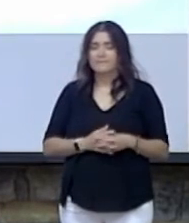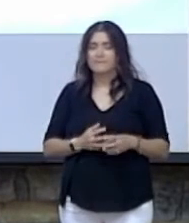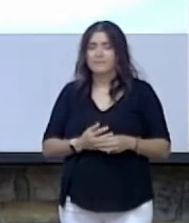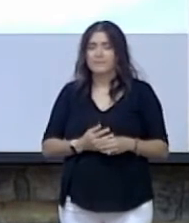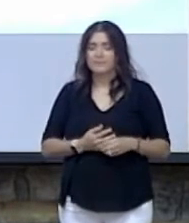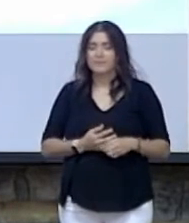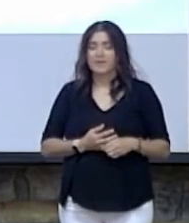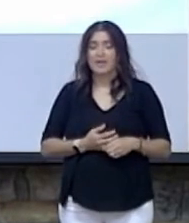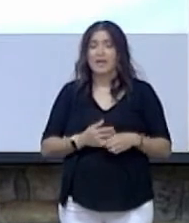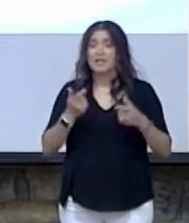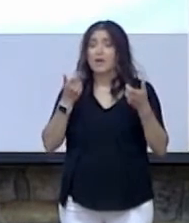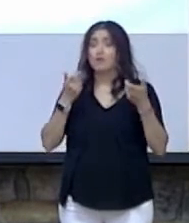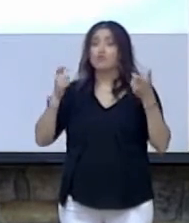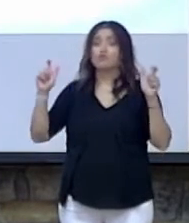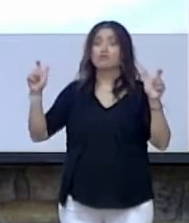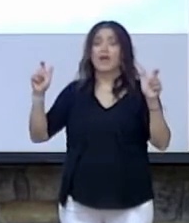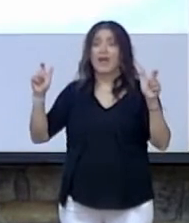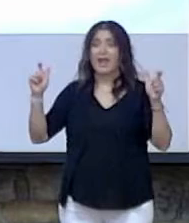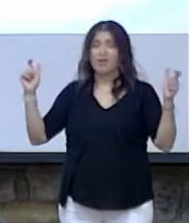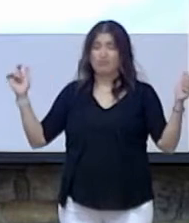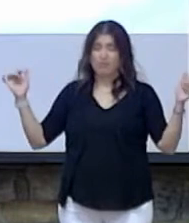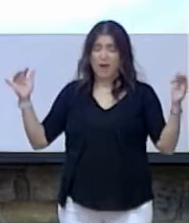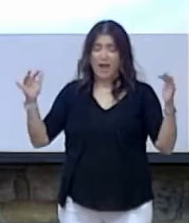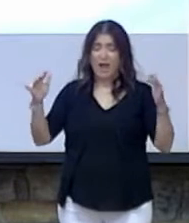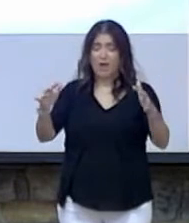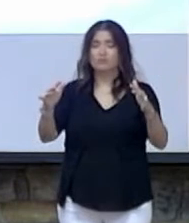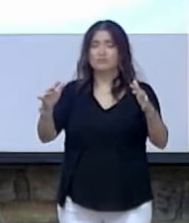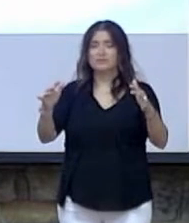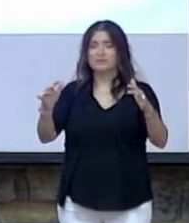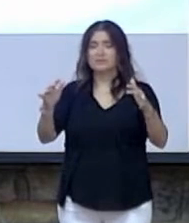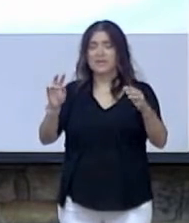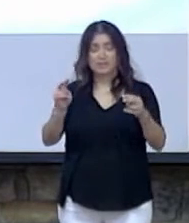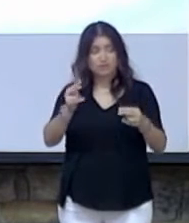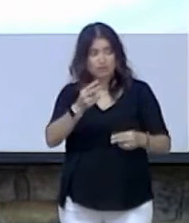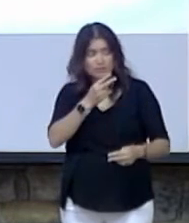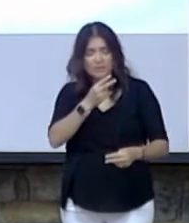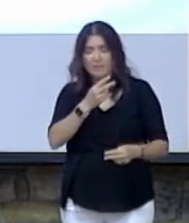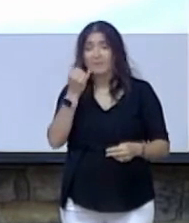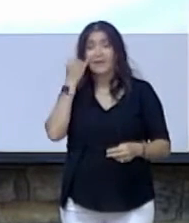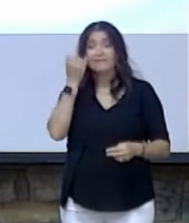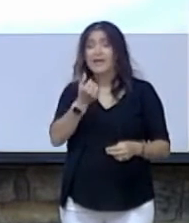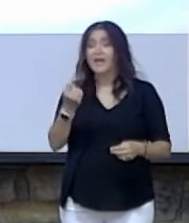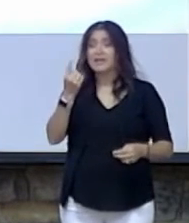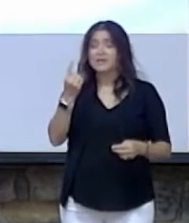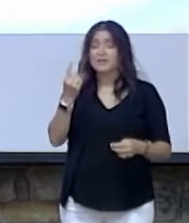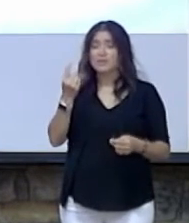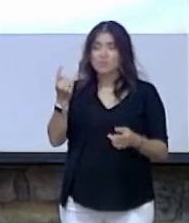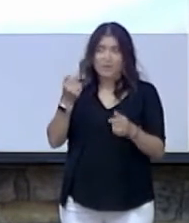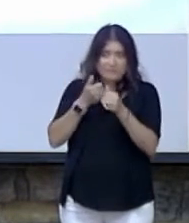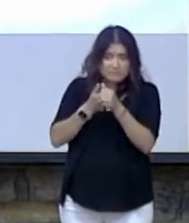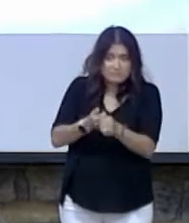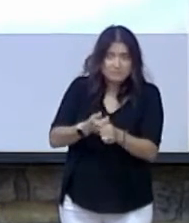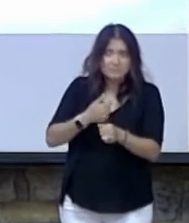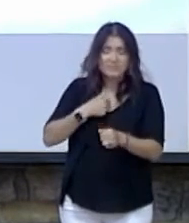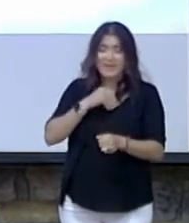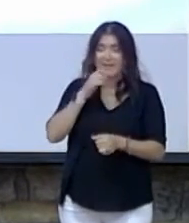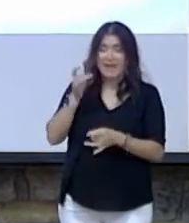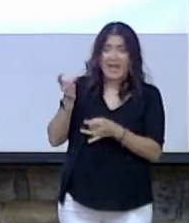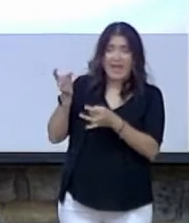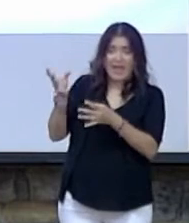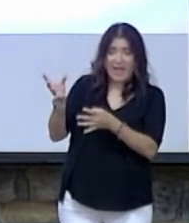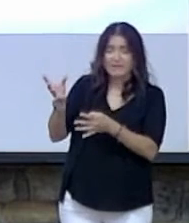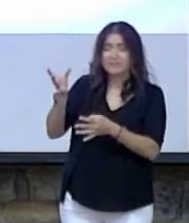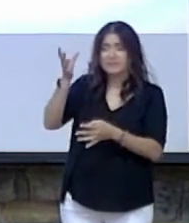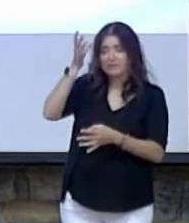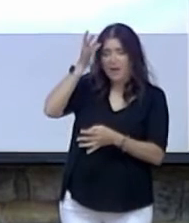25. Now great crowds accompanied Him, and He turned and said to them, if anyone comes to me and does not hate his own father and mother and wife